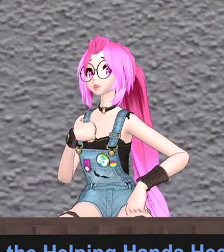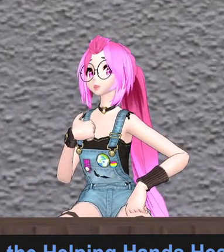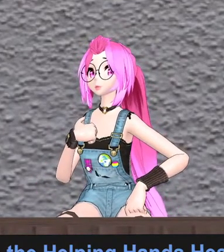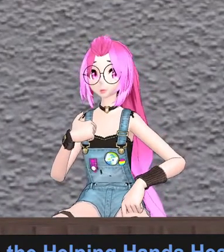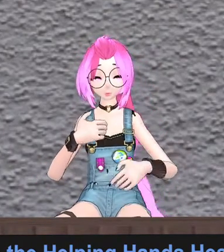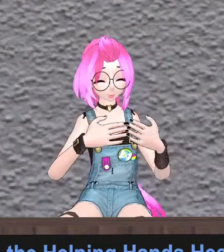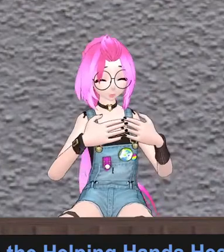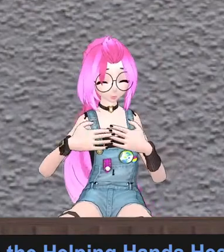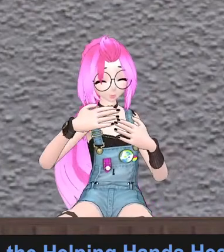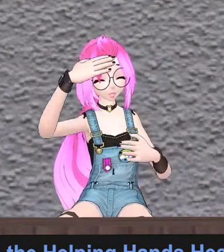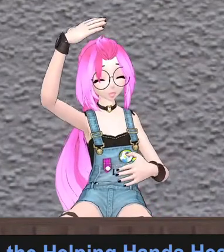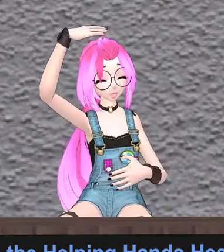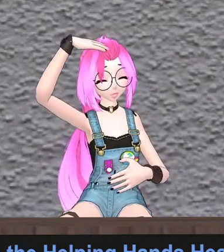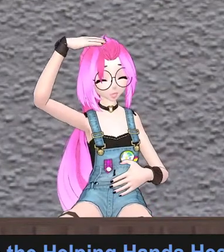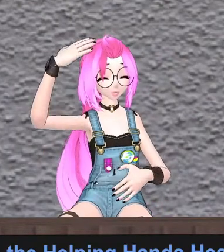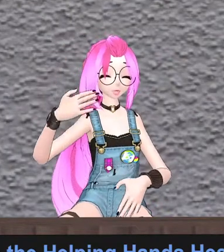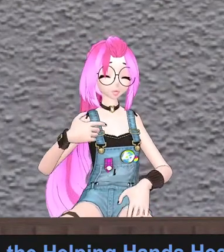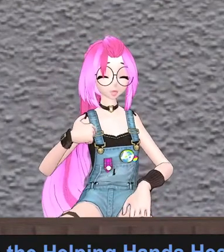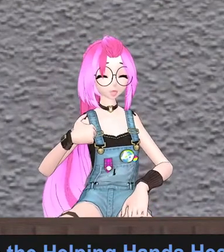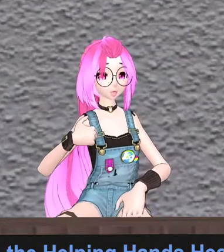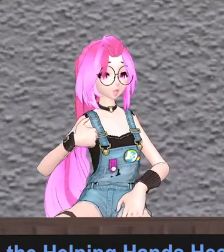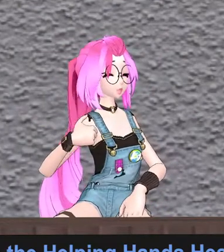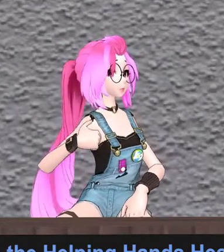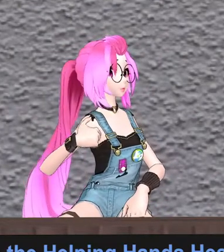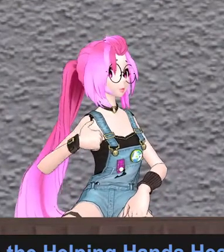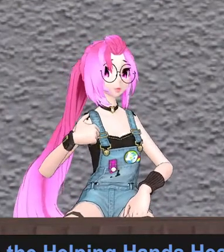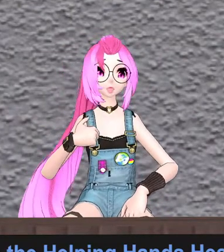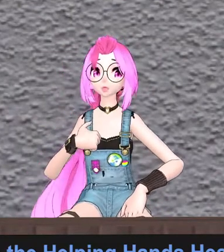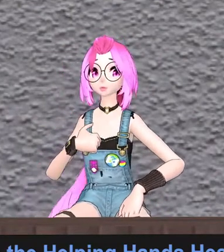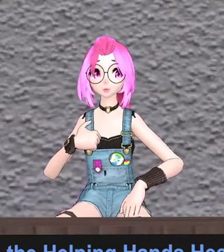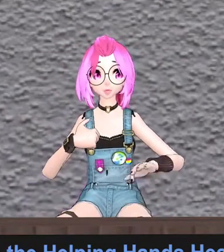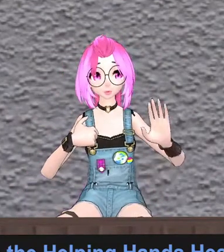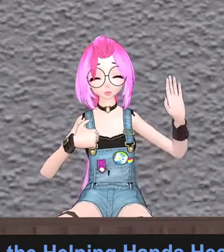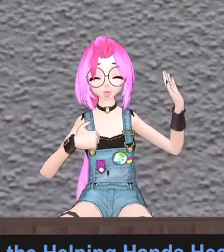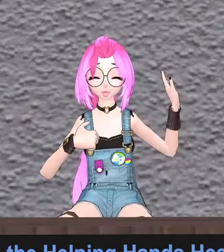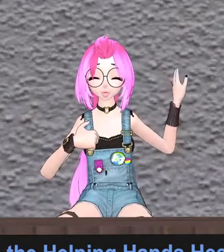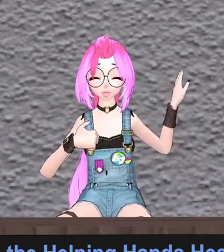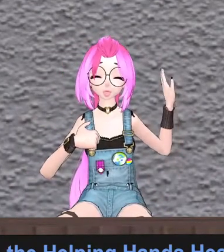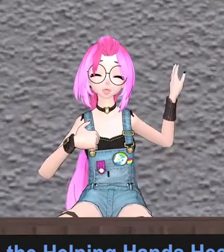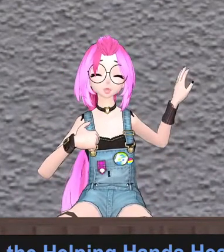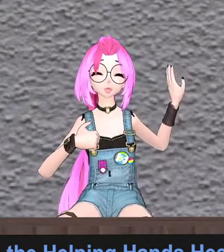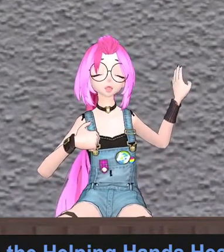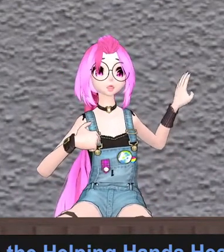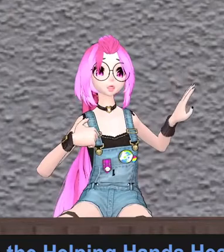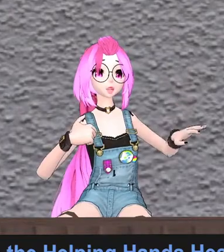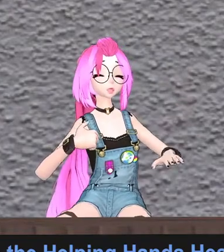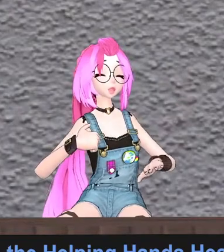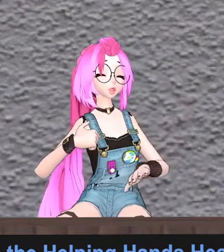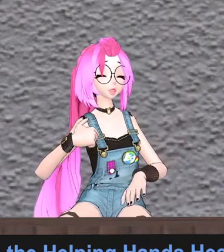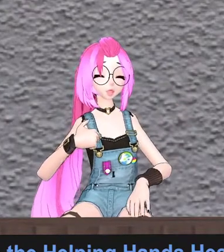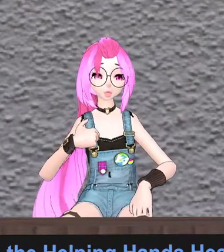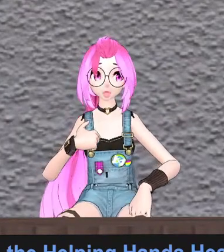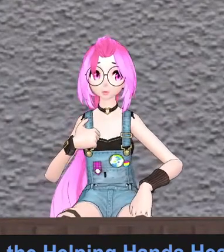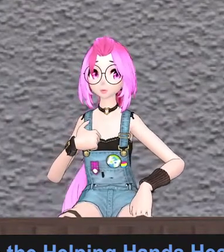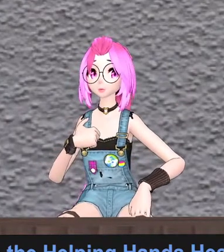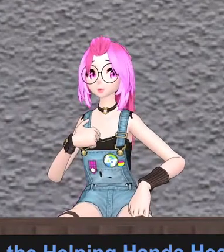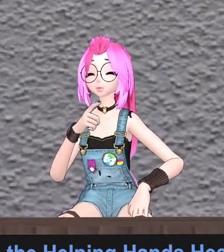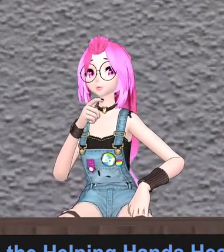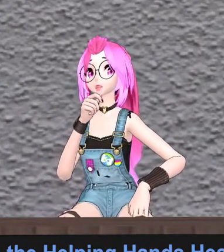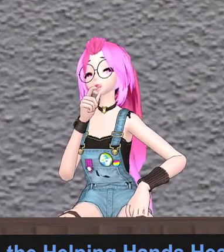Canada. America's hat. Canada. I'm sorry if you hear some background noise going on, by the way. Who